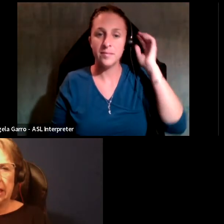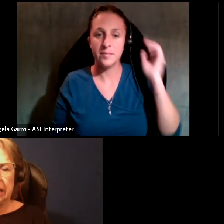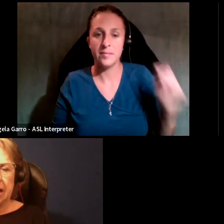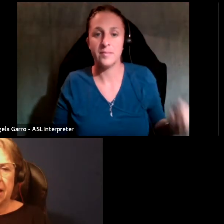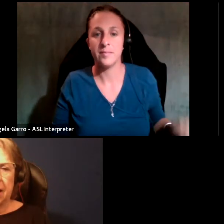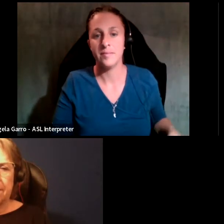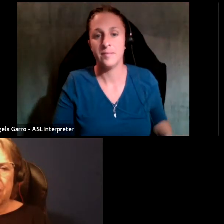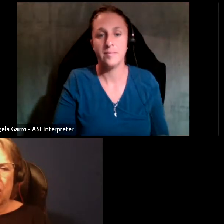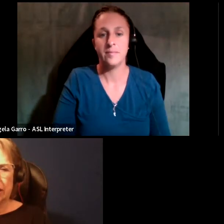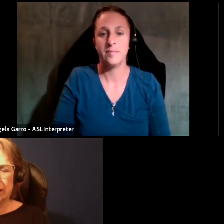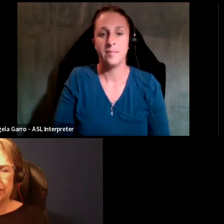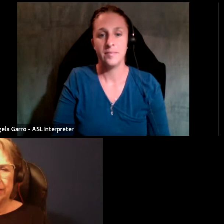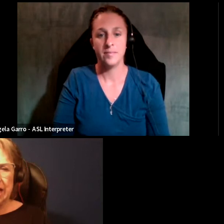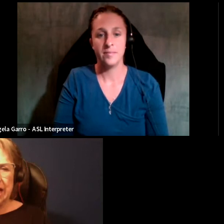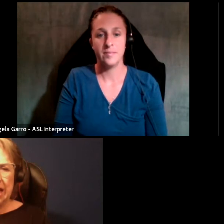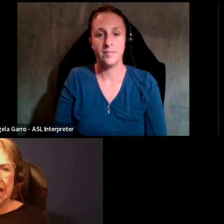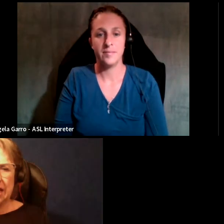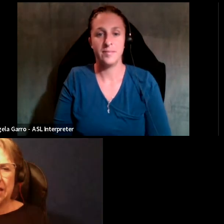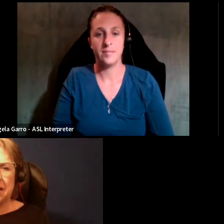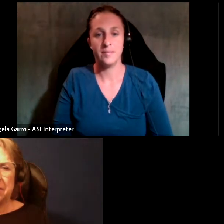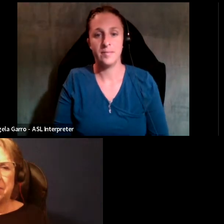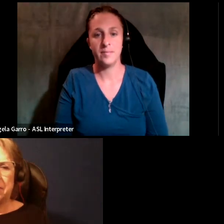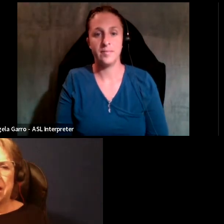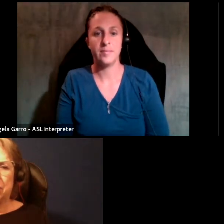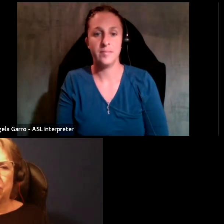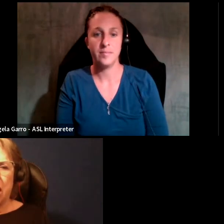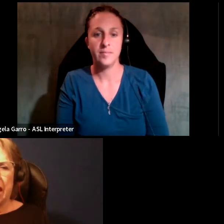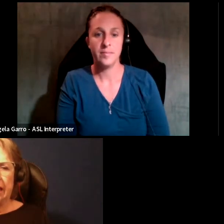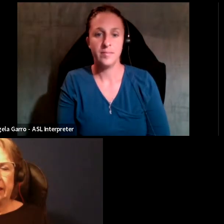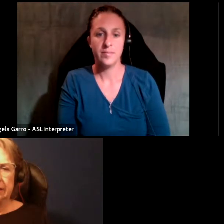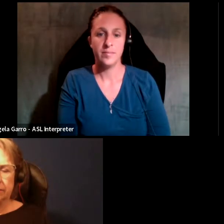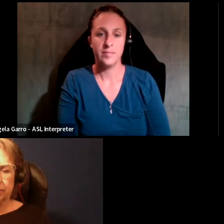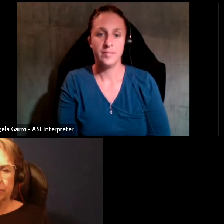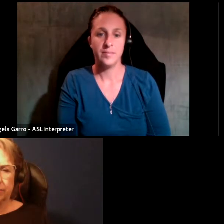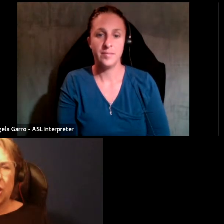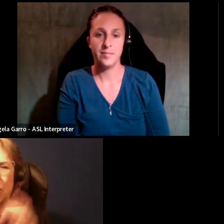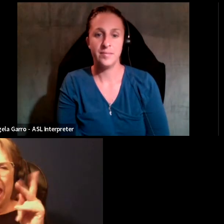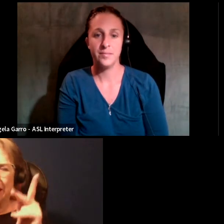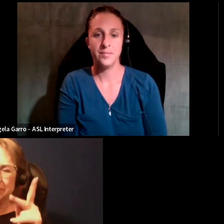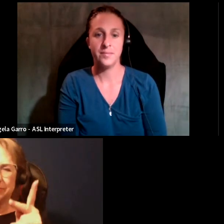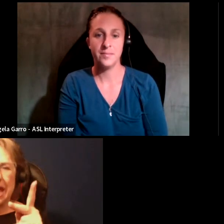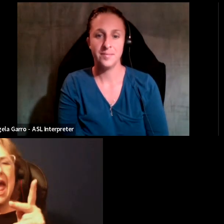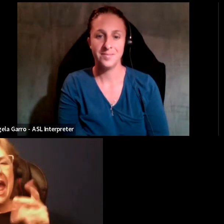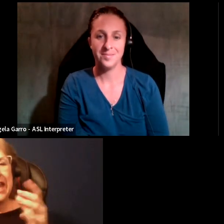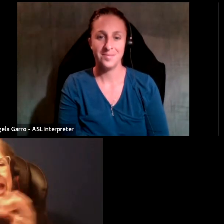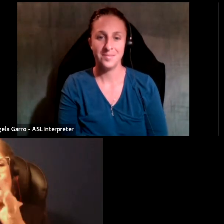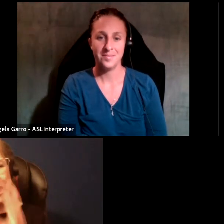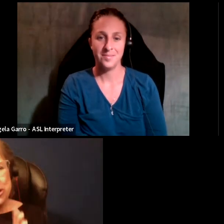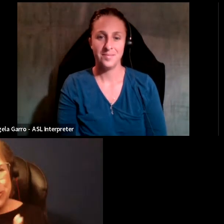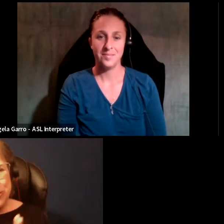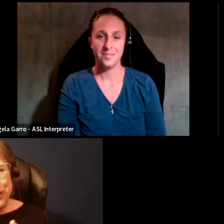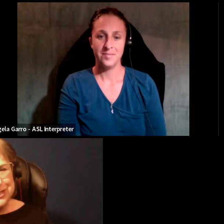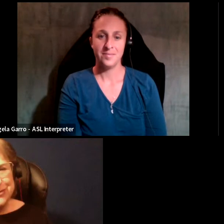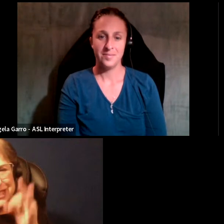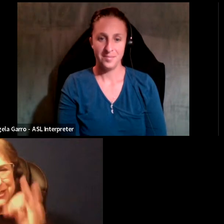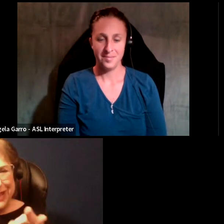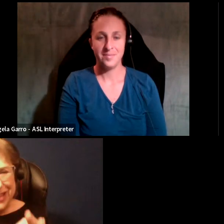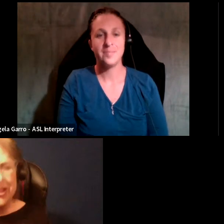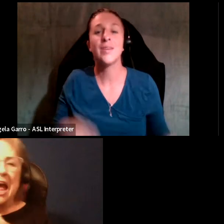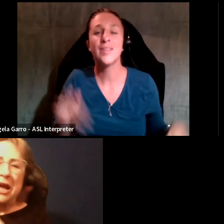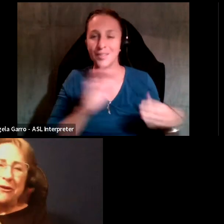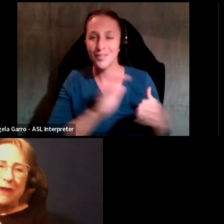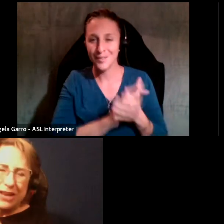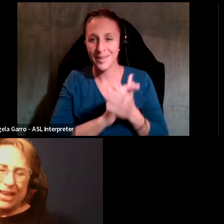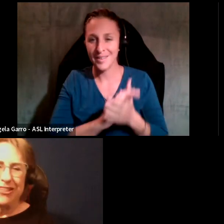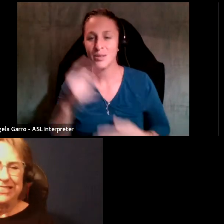Yeah, yeah. Okay. Wow. Okay. Congratulations to her. All right. Motion